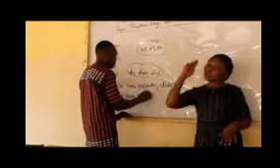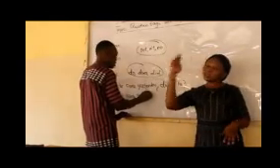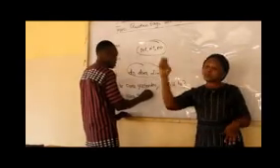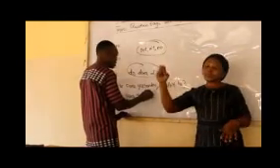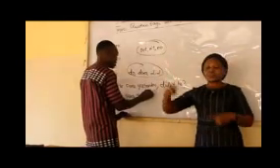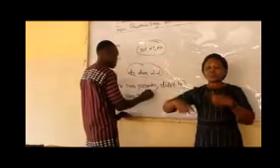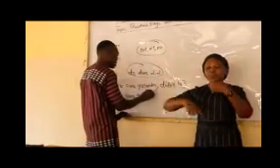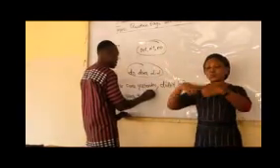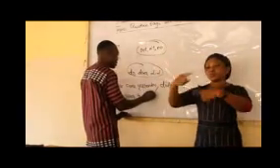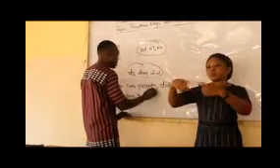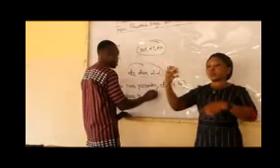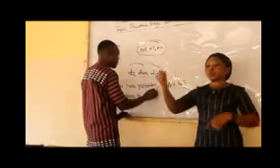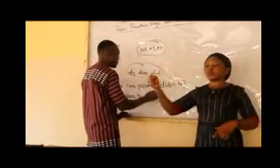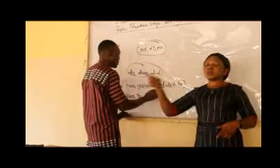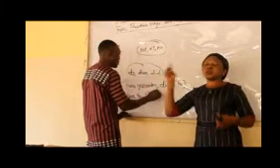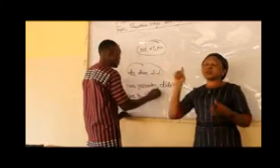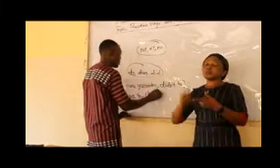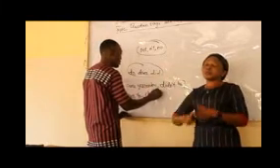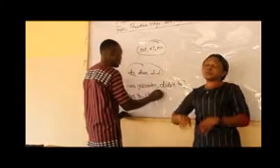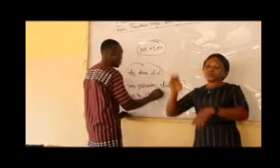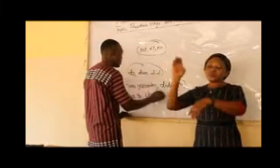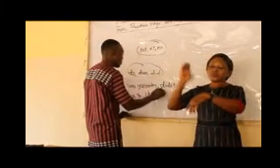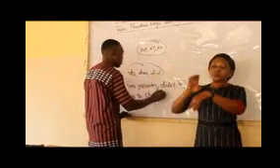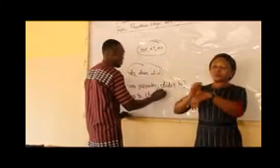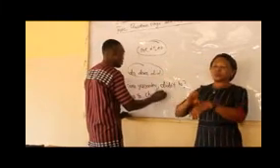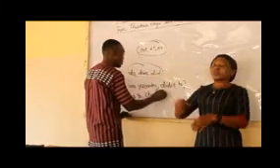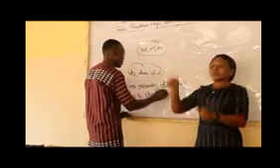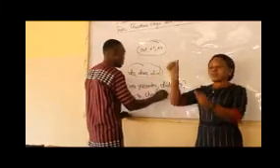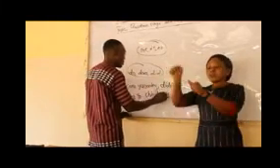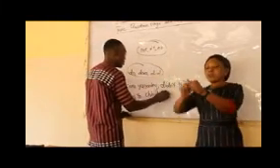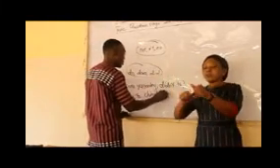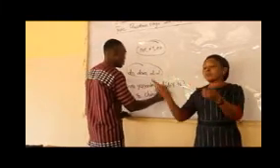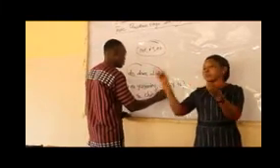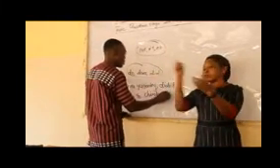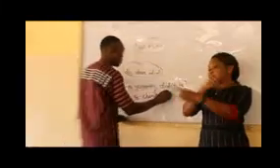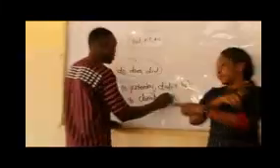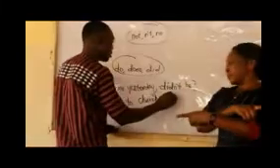church every day.